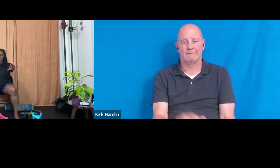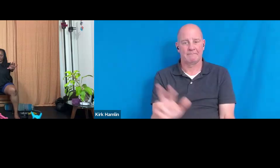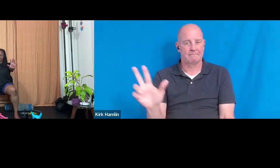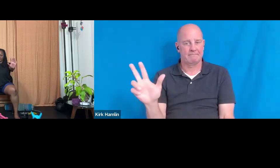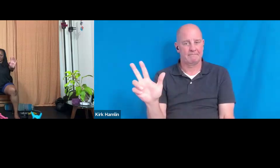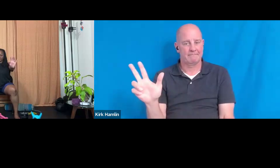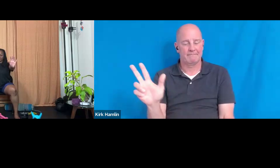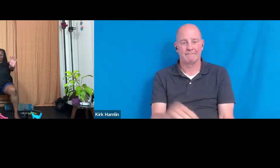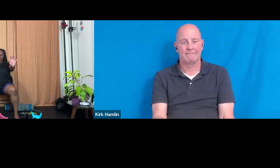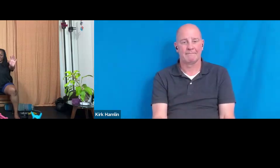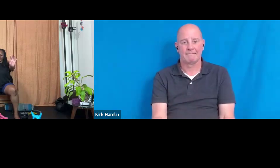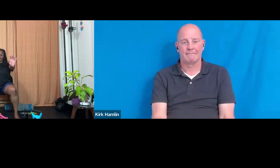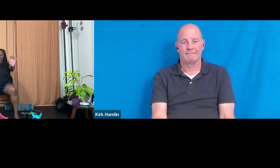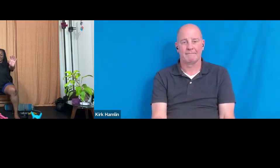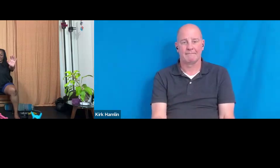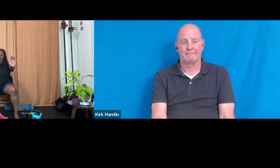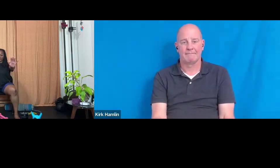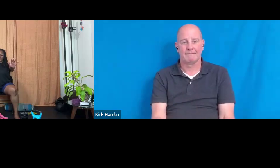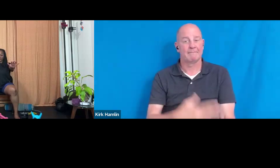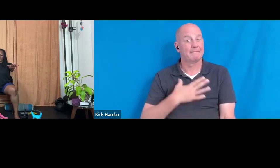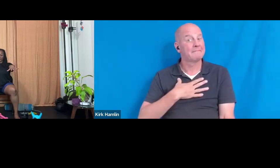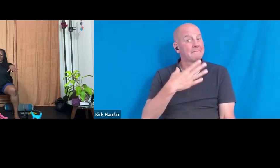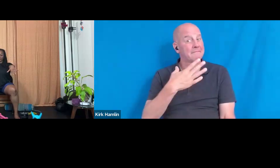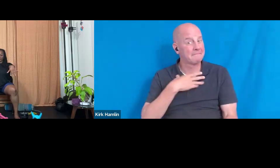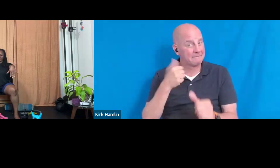three. We're still breathing.